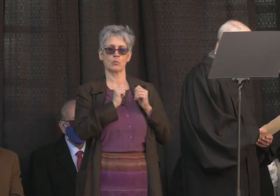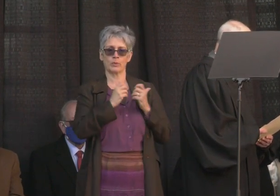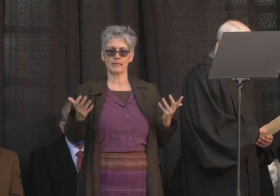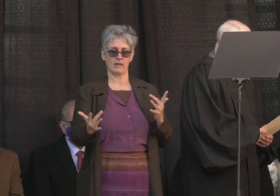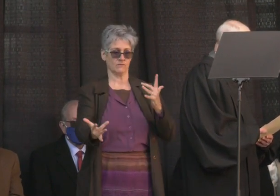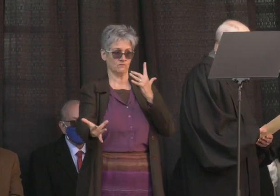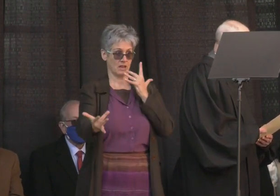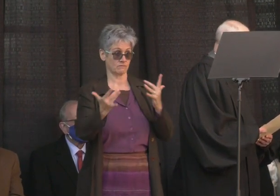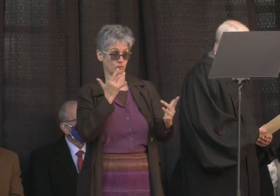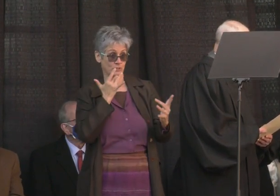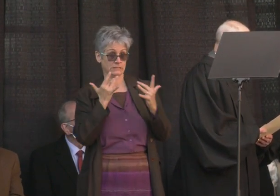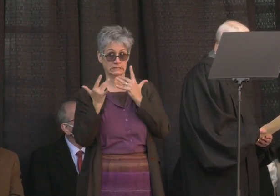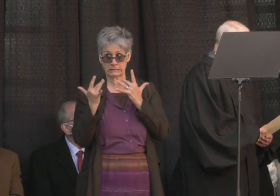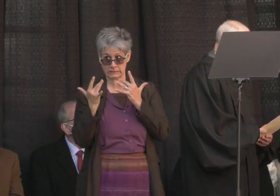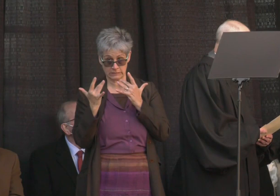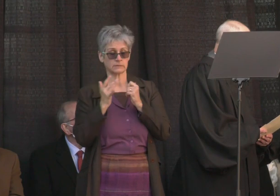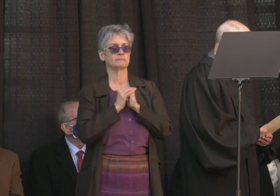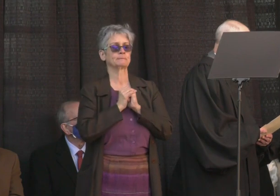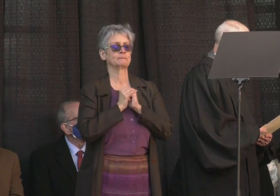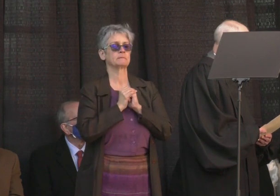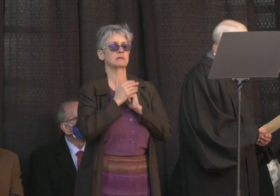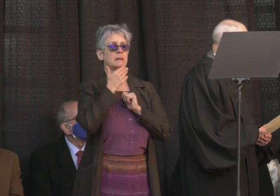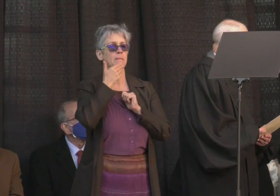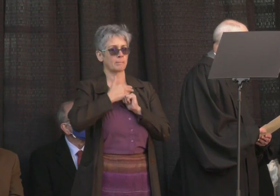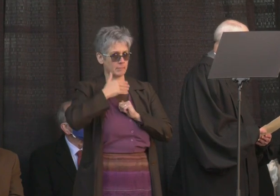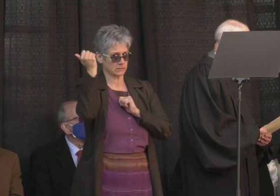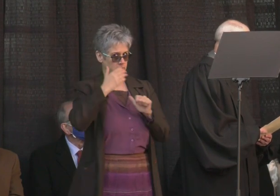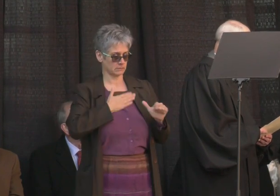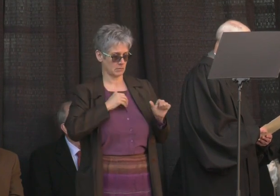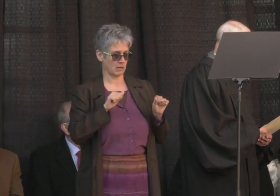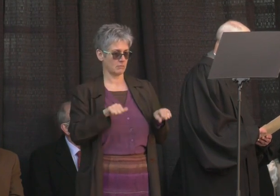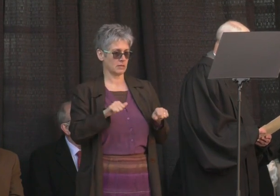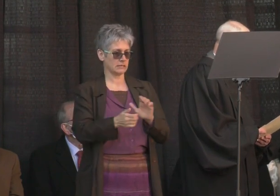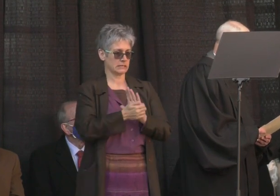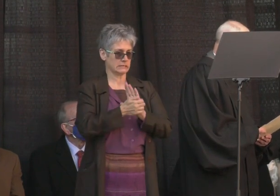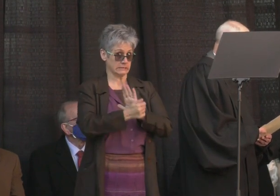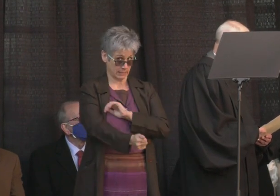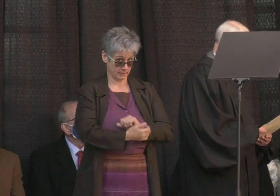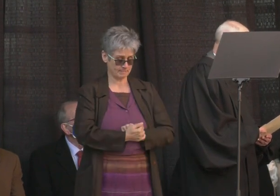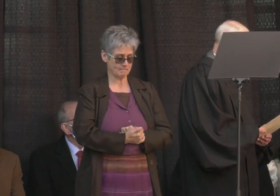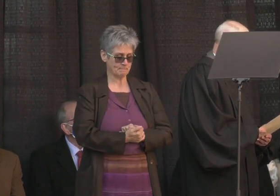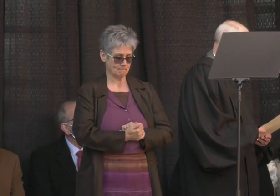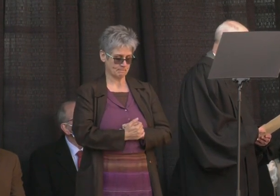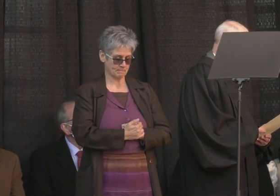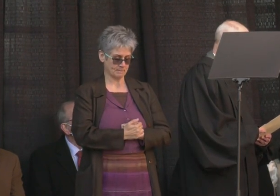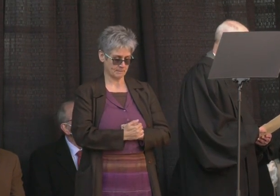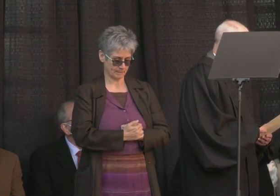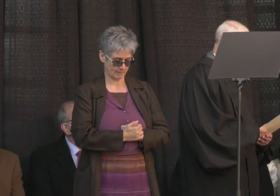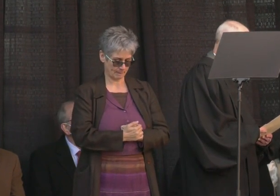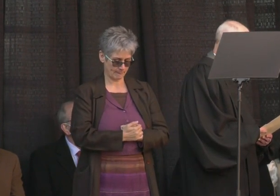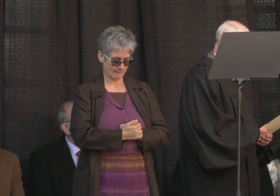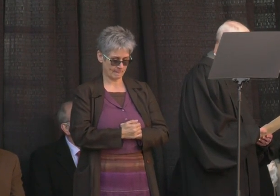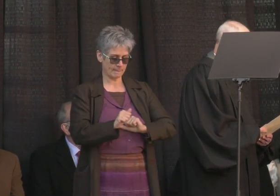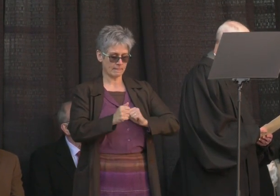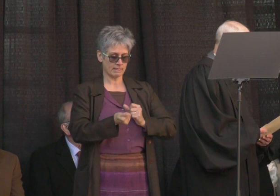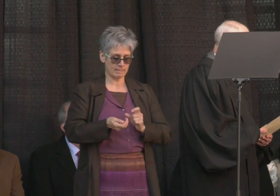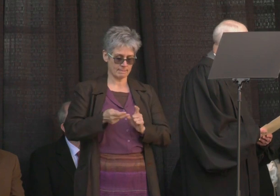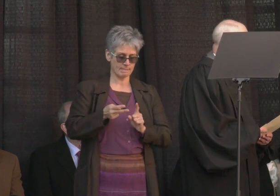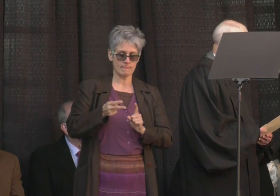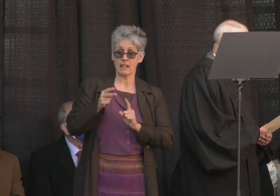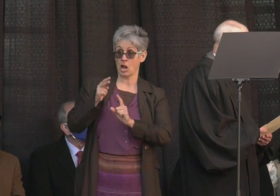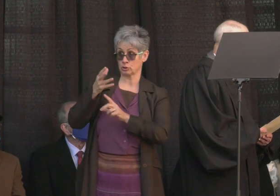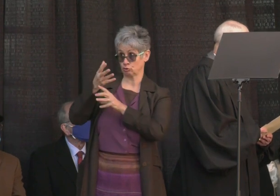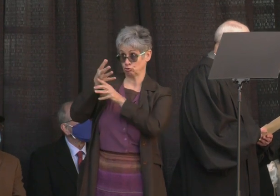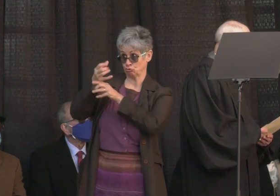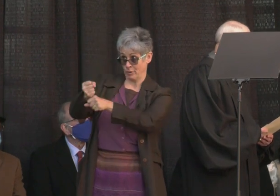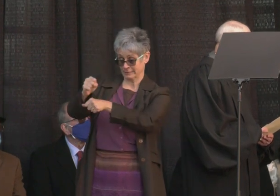Will equally, fairly, and impartially. To the best of my ability and skill. To the best of my ability and skill. Exercise the trust reposed